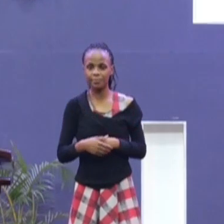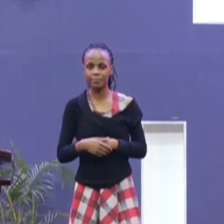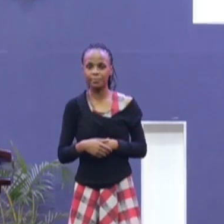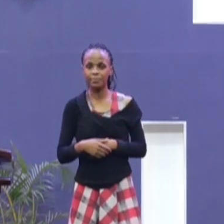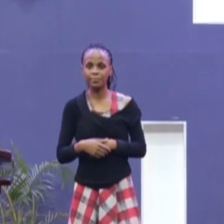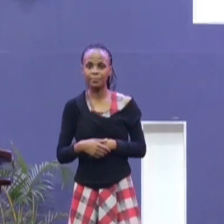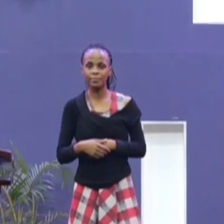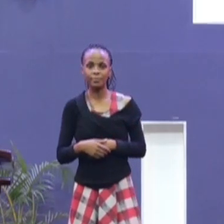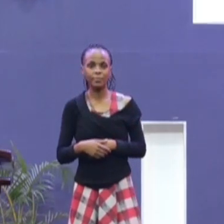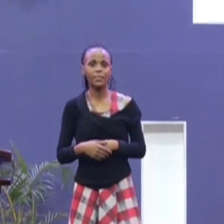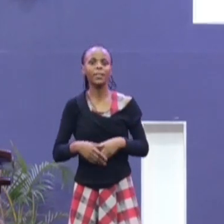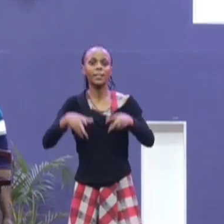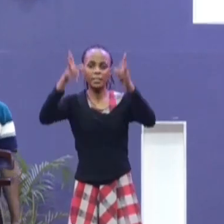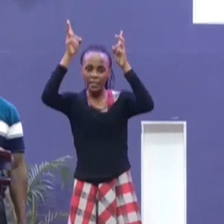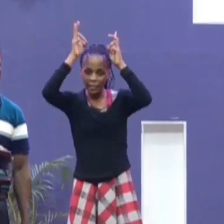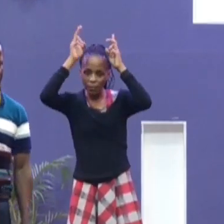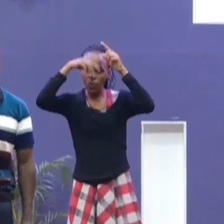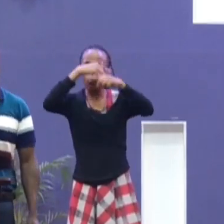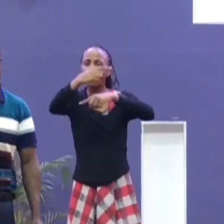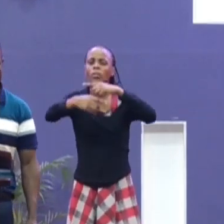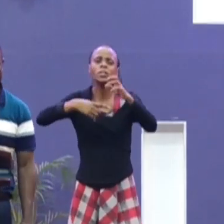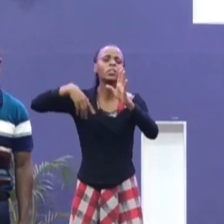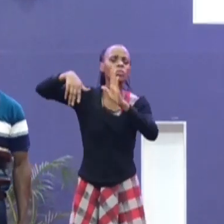the devil keeps rotating around